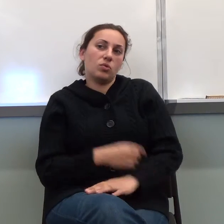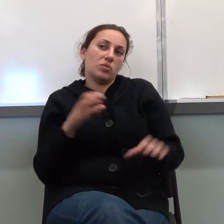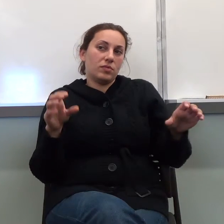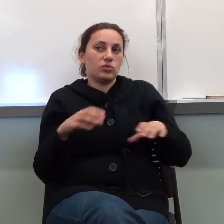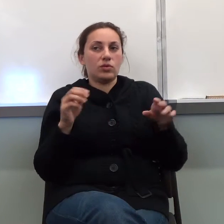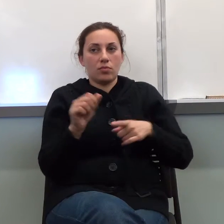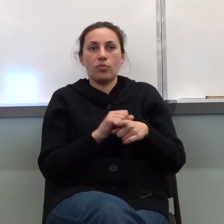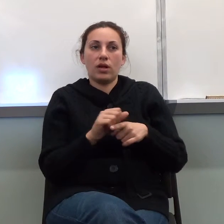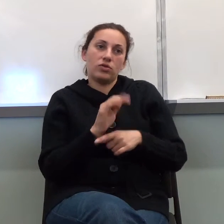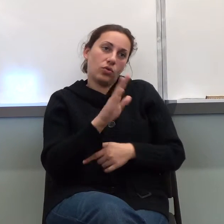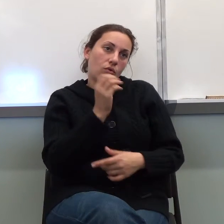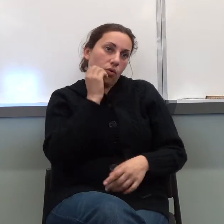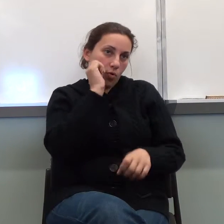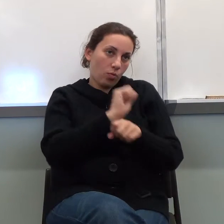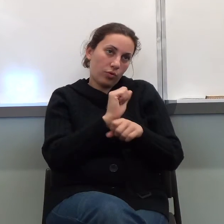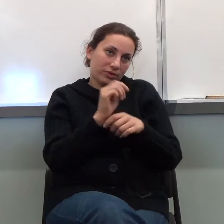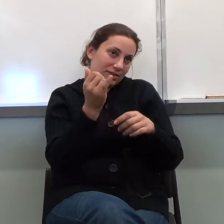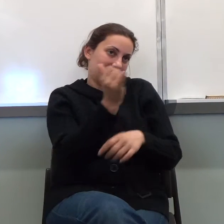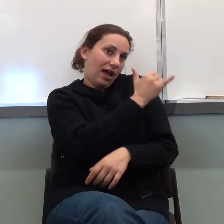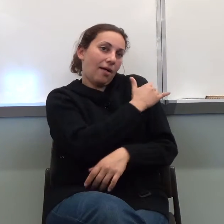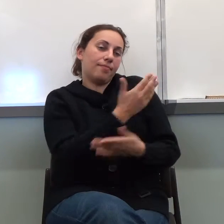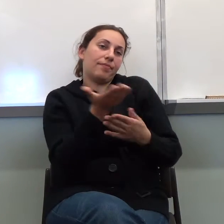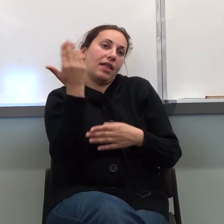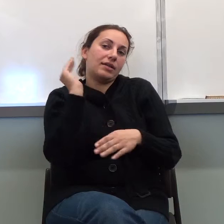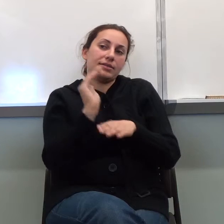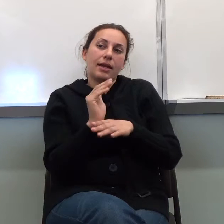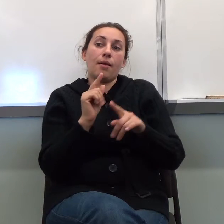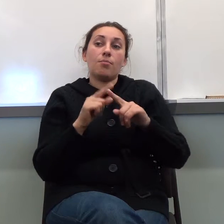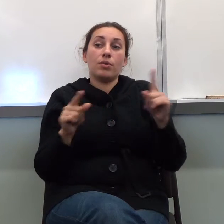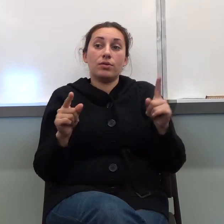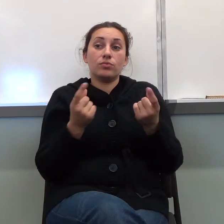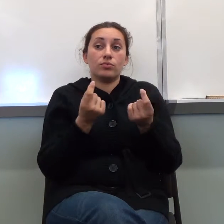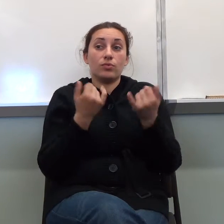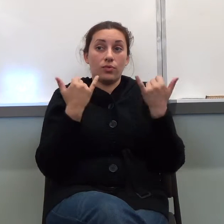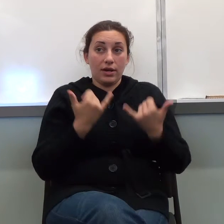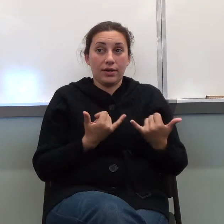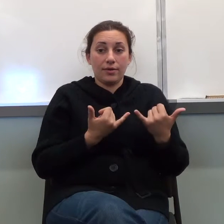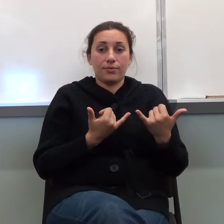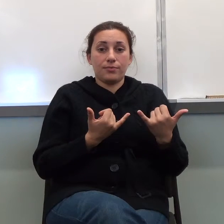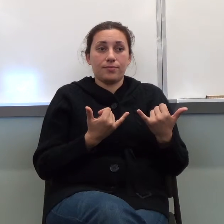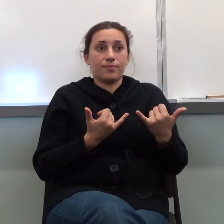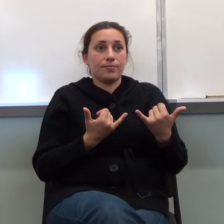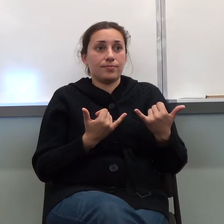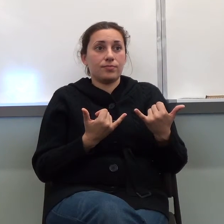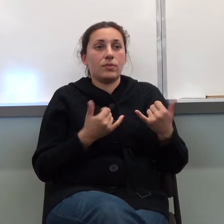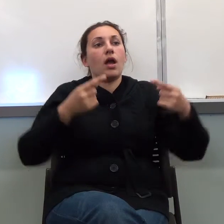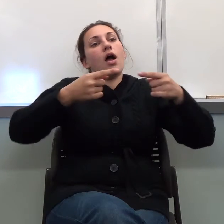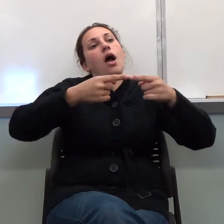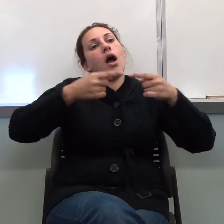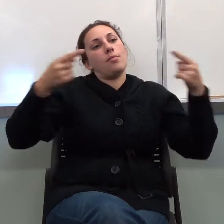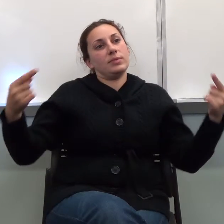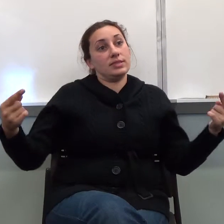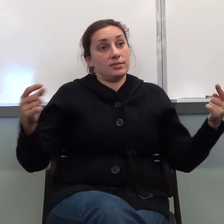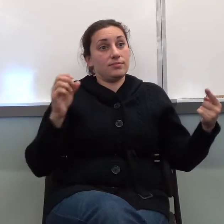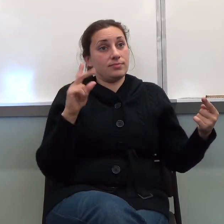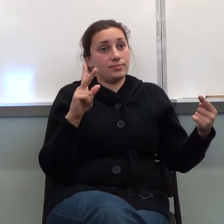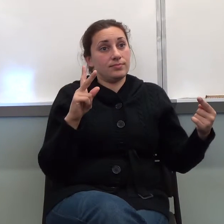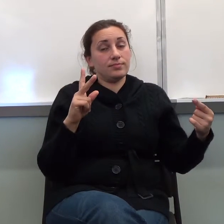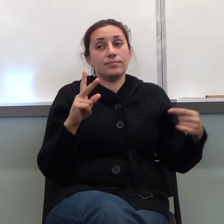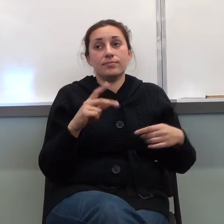what your homework was last night. Now, what we want to do is to go the opposite direction. We want to go